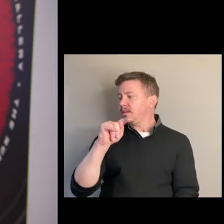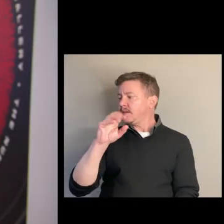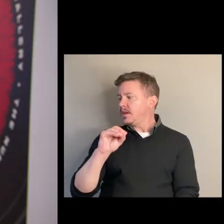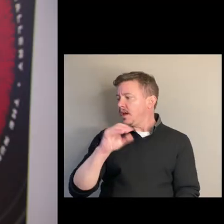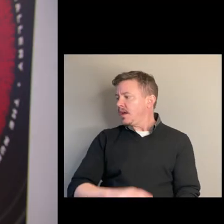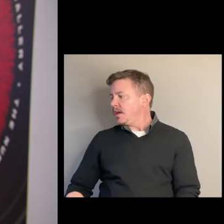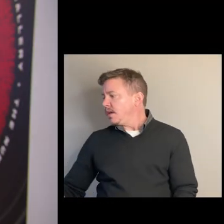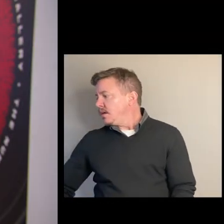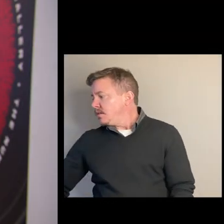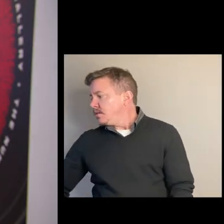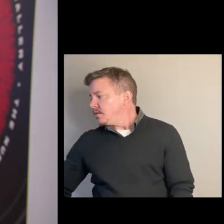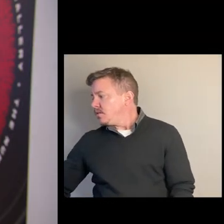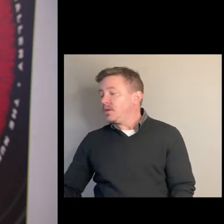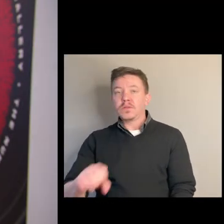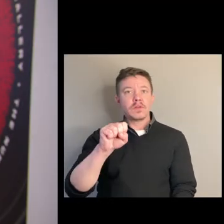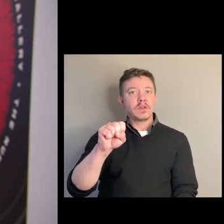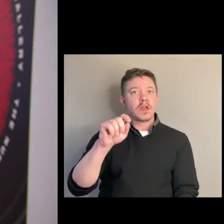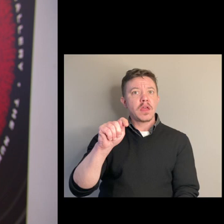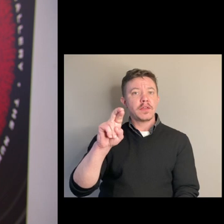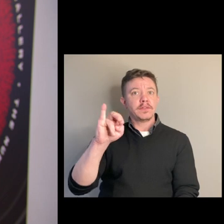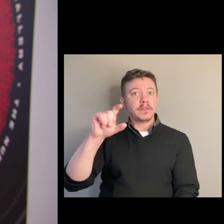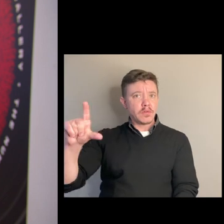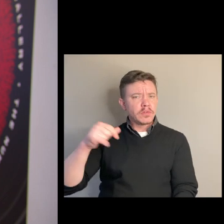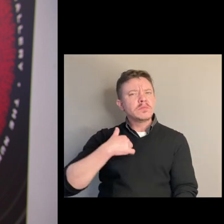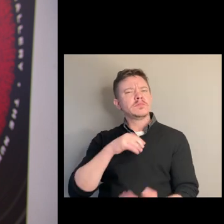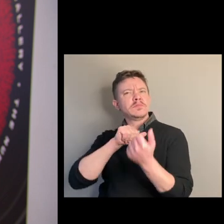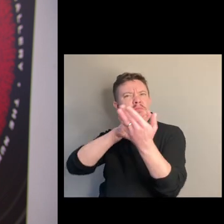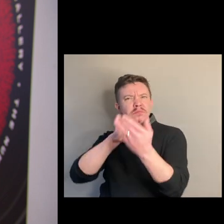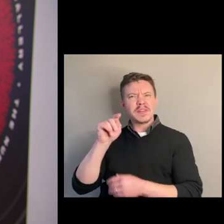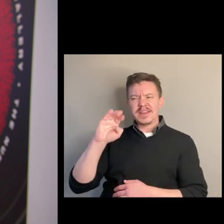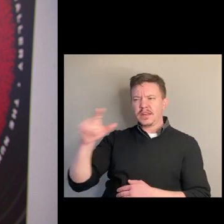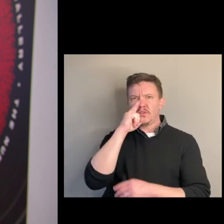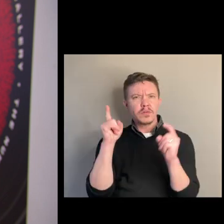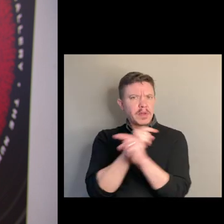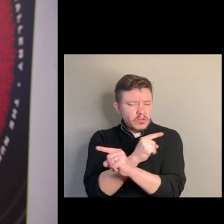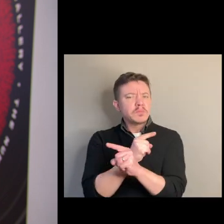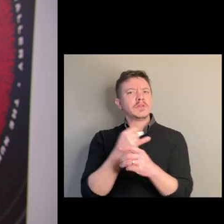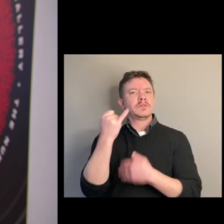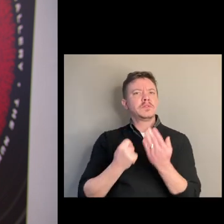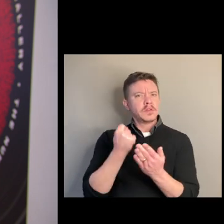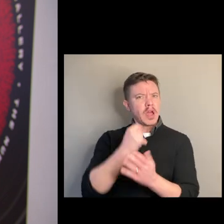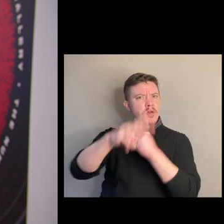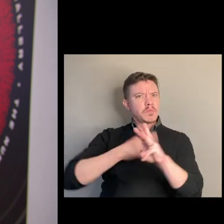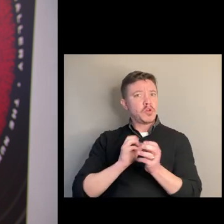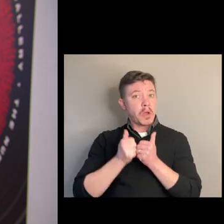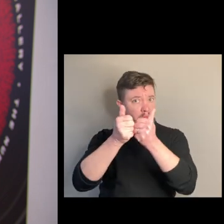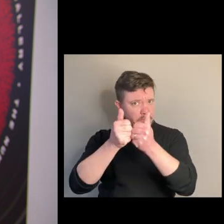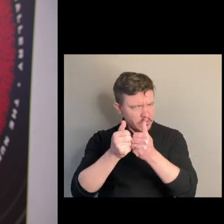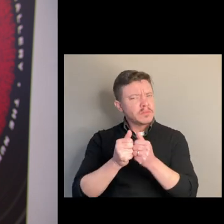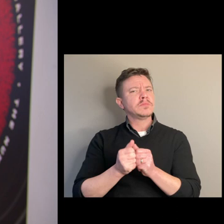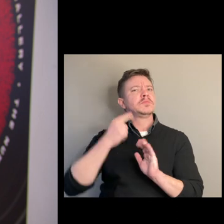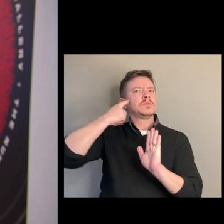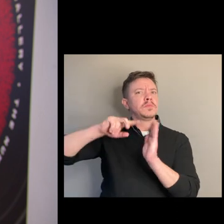Hito Steyerl is an artist who deals with the complexities of the digital world in our age of global capitalism and the